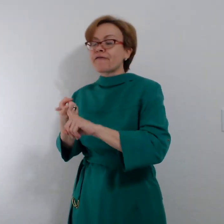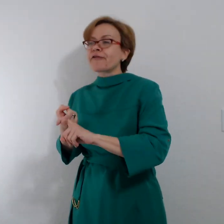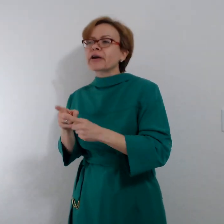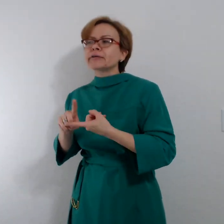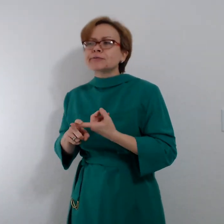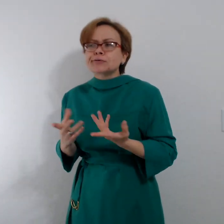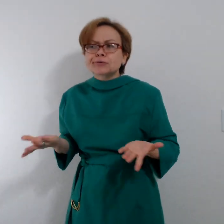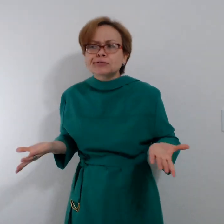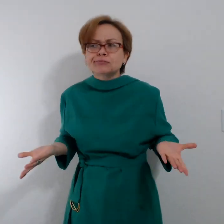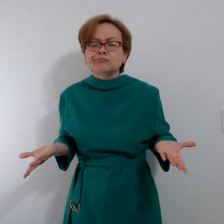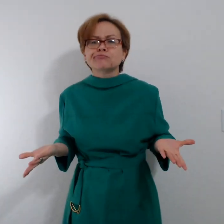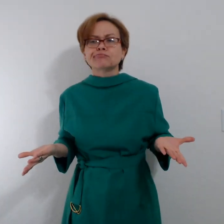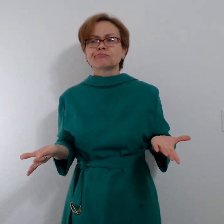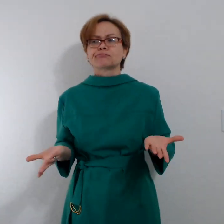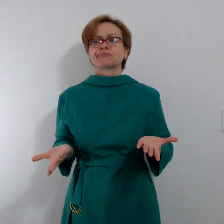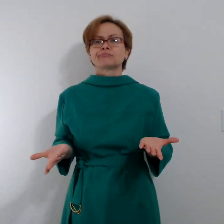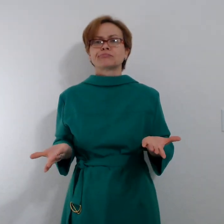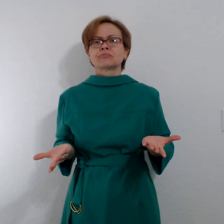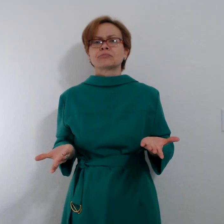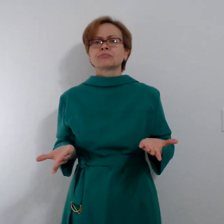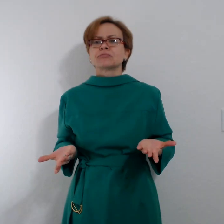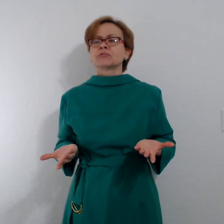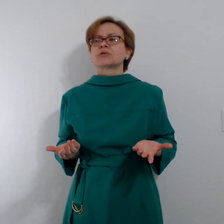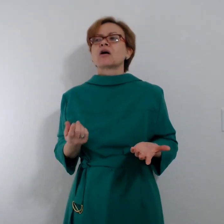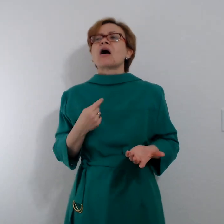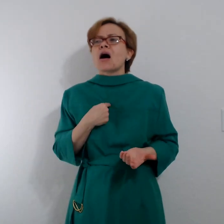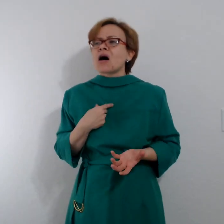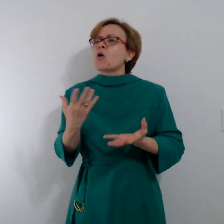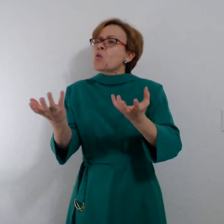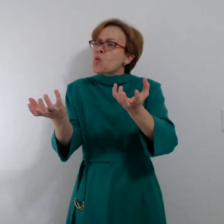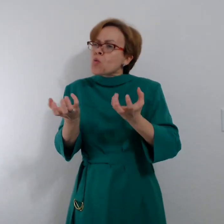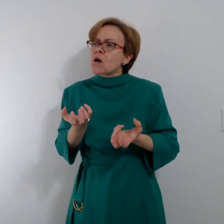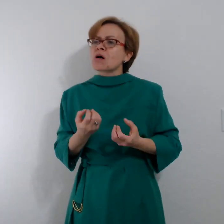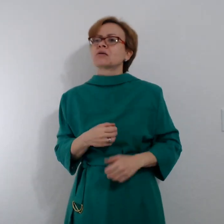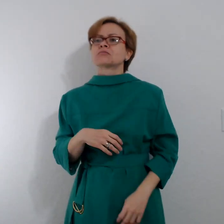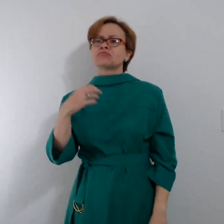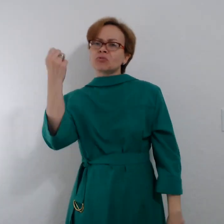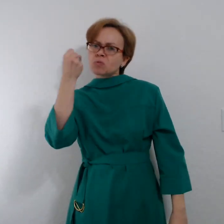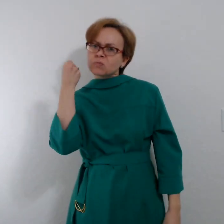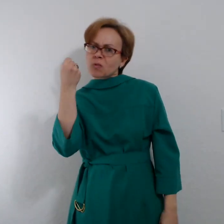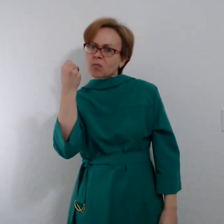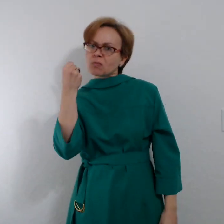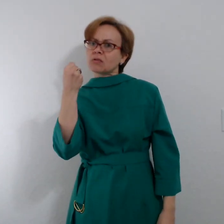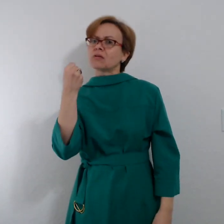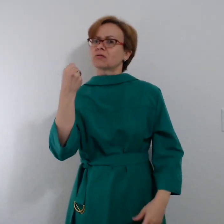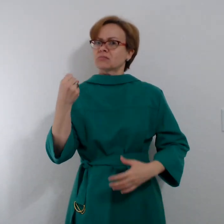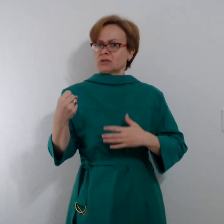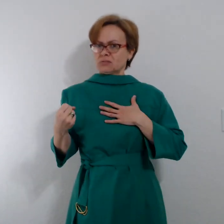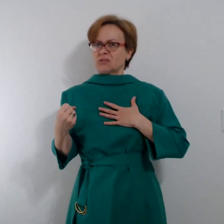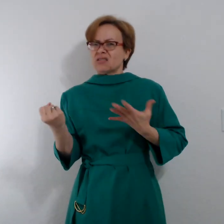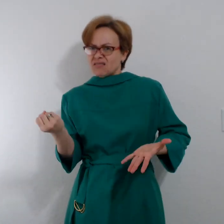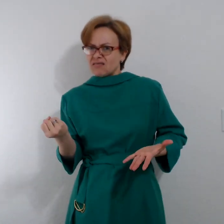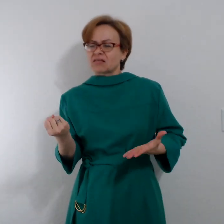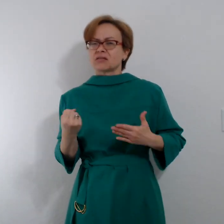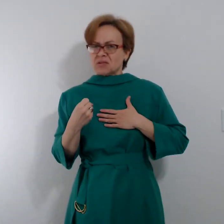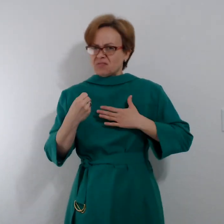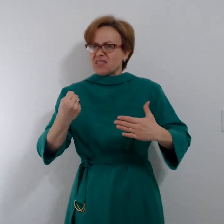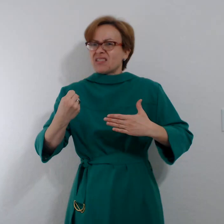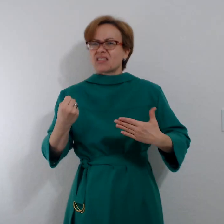I do that? I want to hold my breath for a really long time. How could it be done? And he said, David,